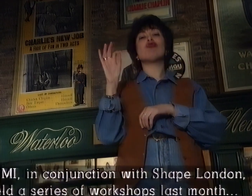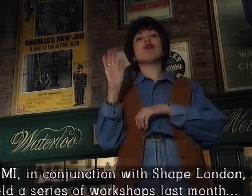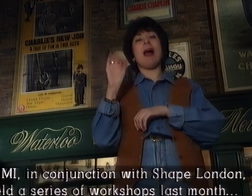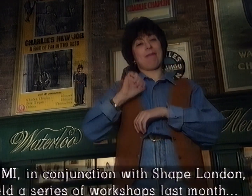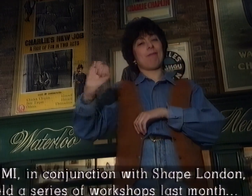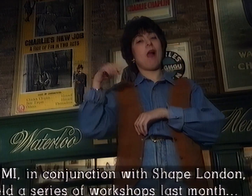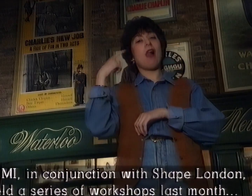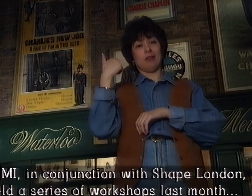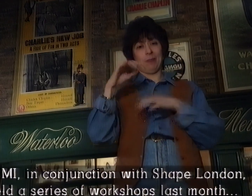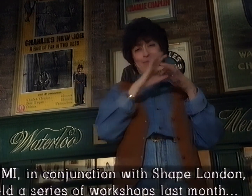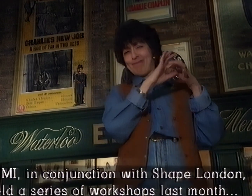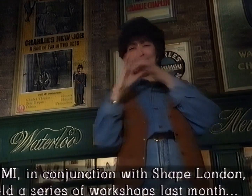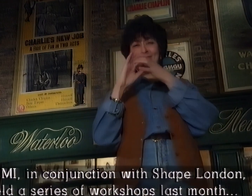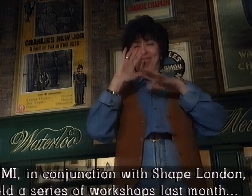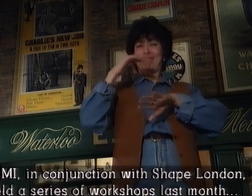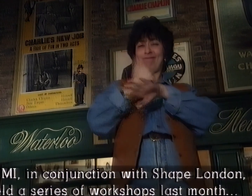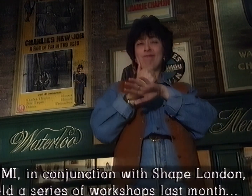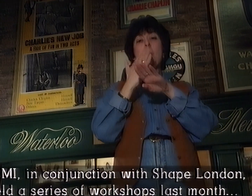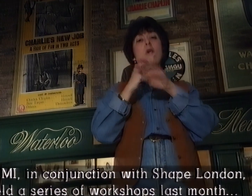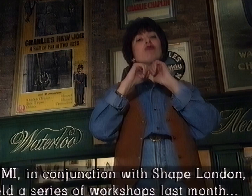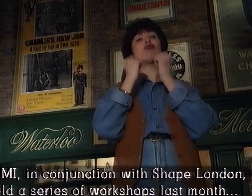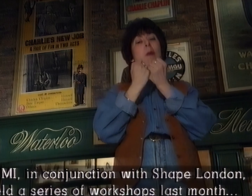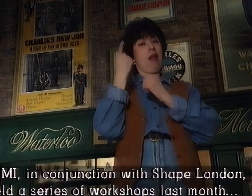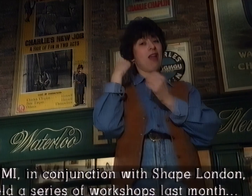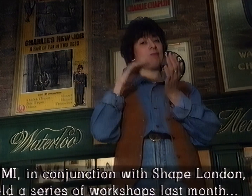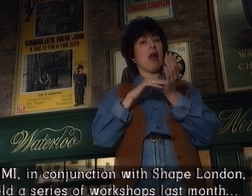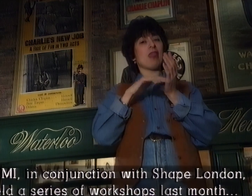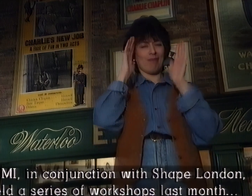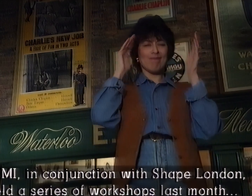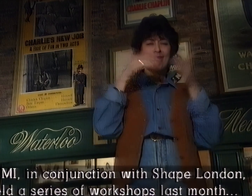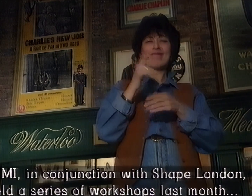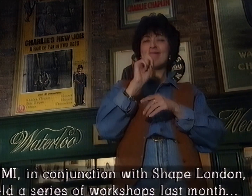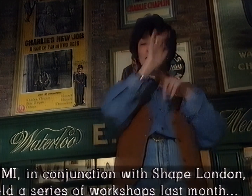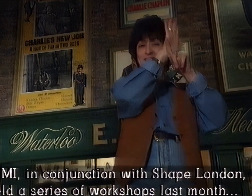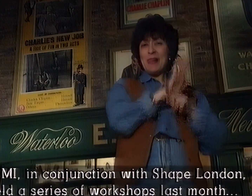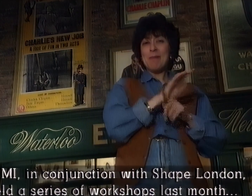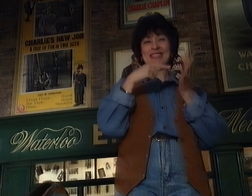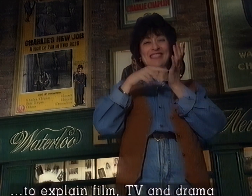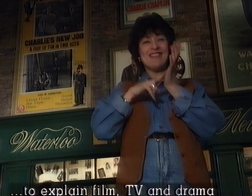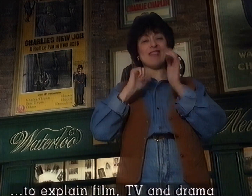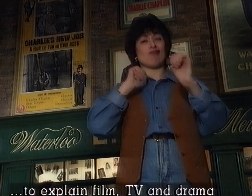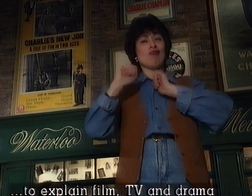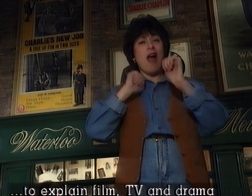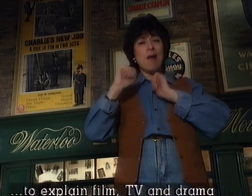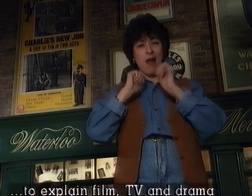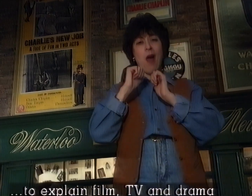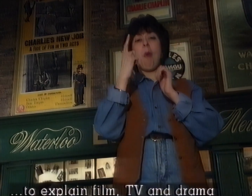Momi's education department, in conjunction with Shape London, held a series of workshops last month to explain film, television